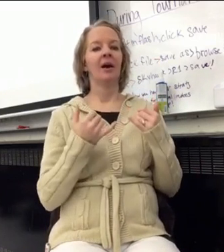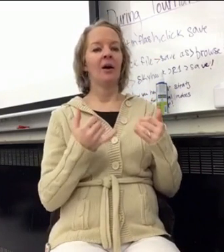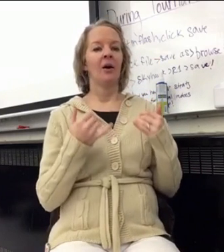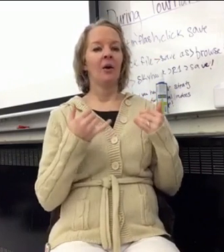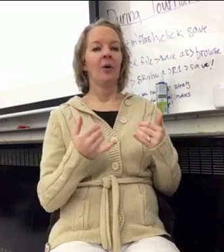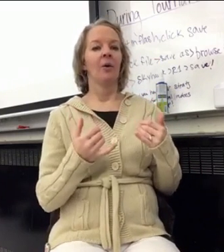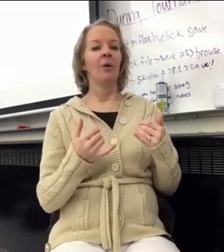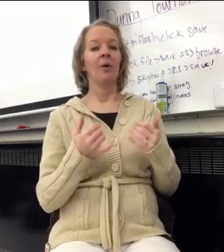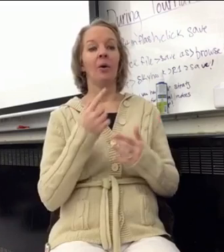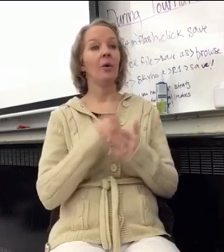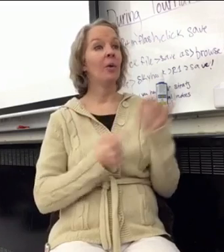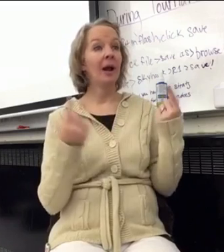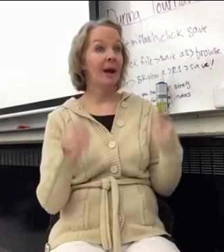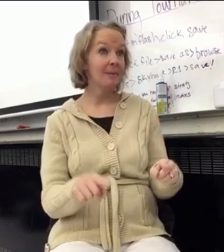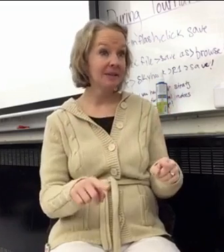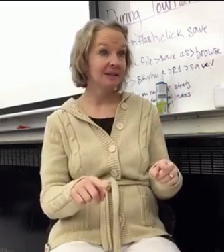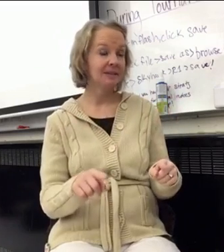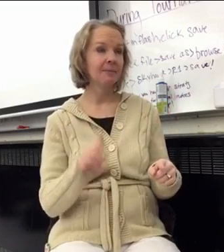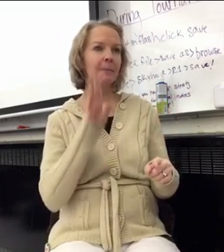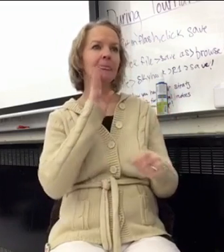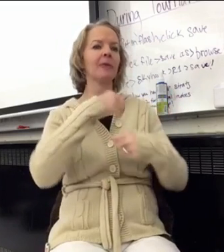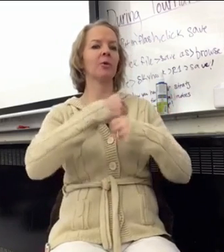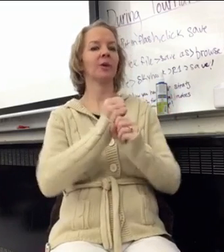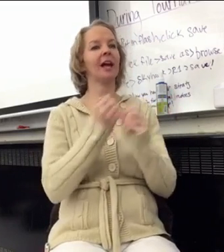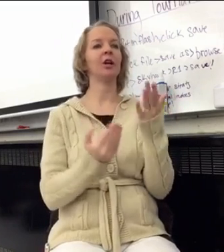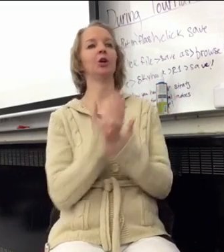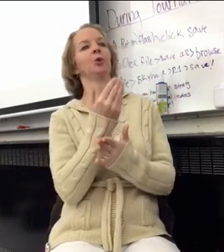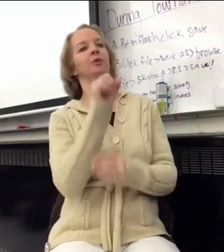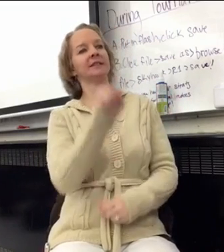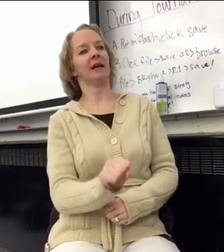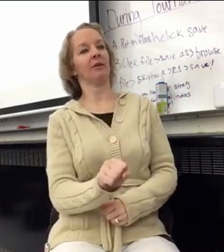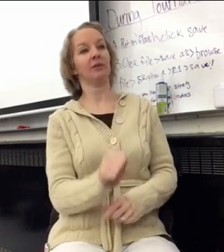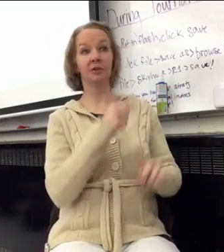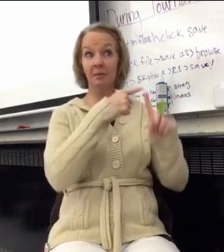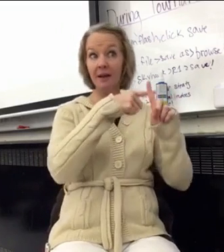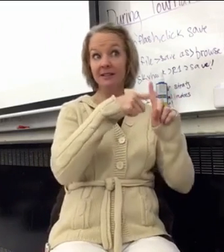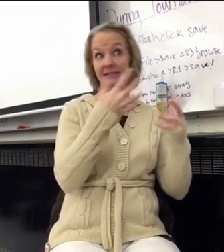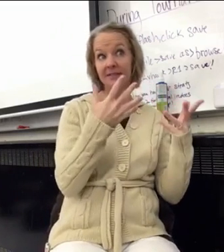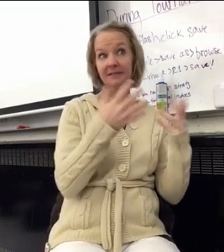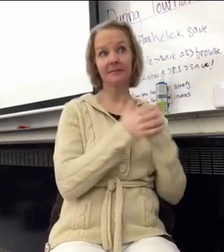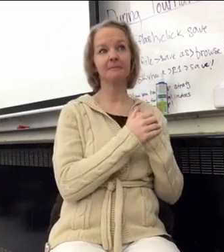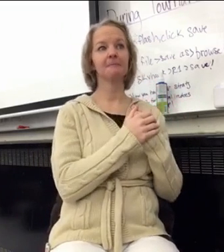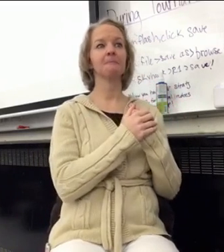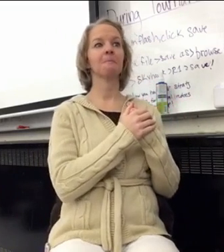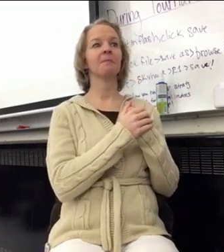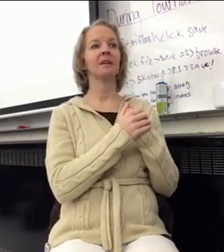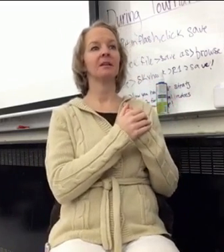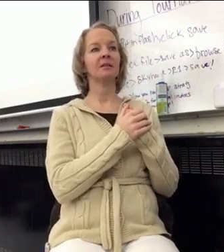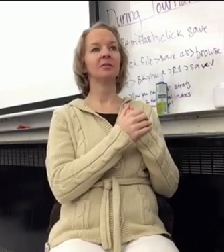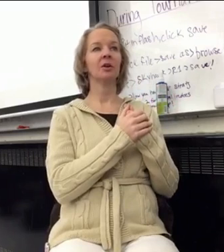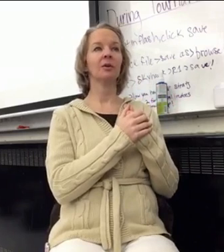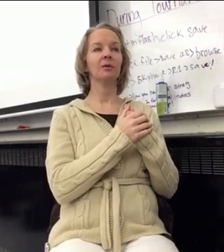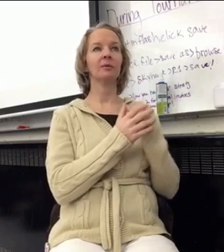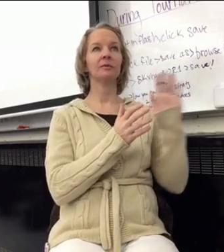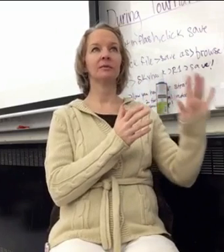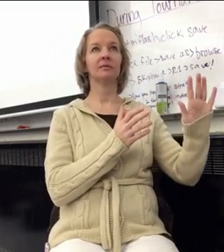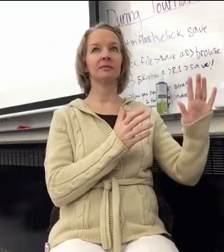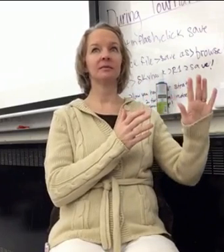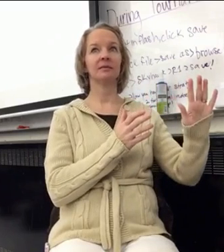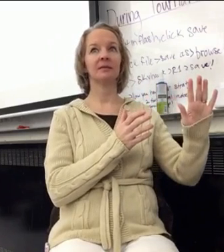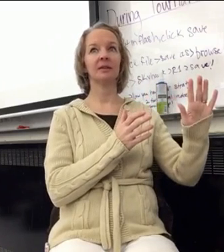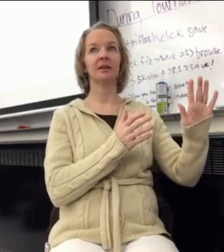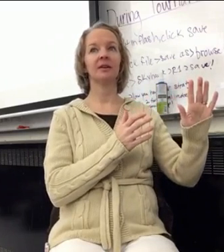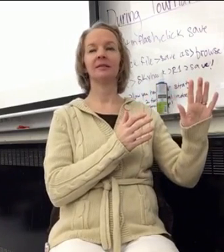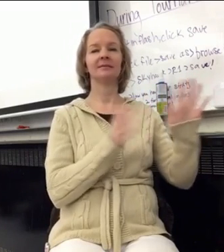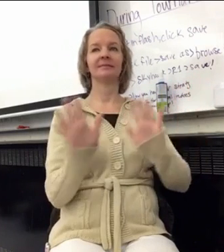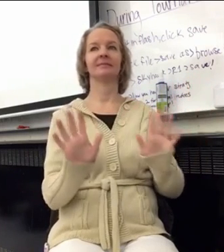what's going to happen is we're going to create the New South. So here's the positive of it. Next to the New South, let's talk